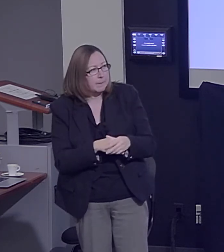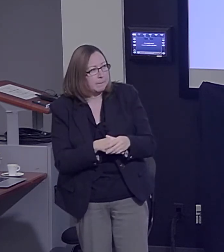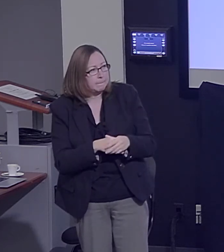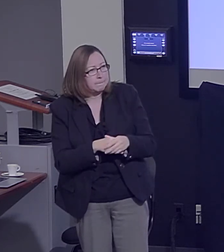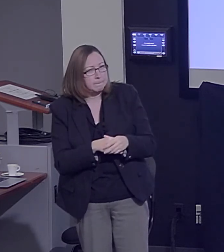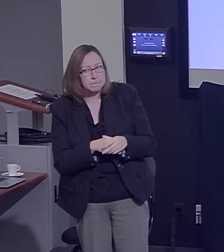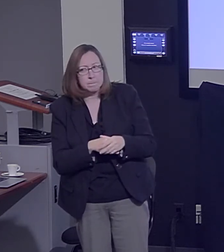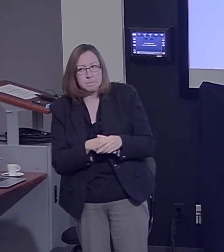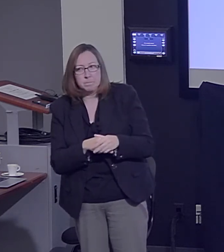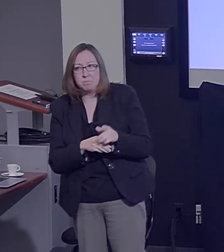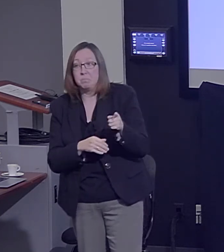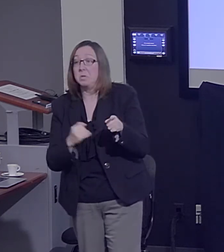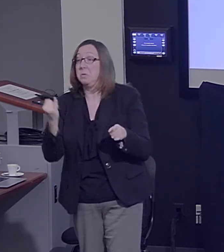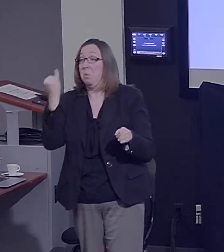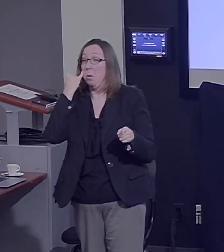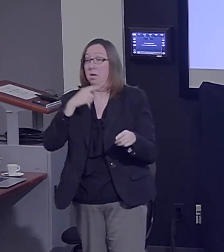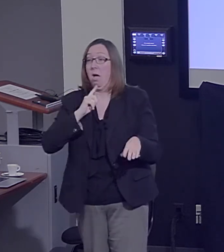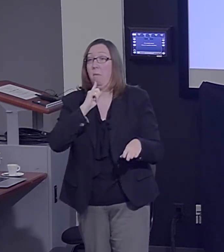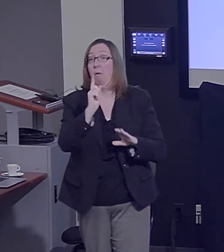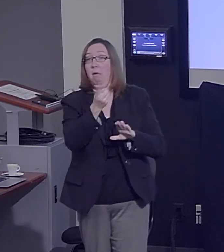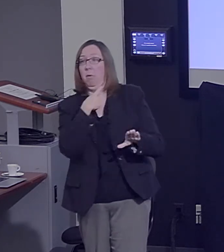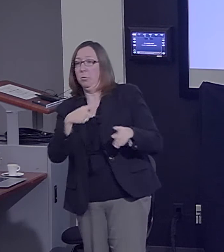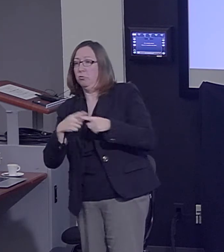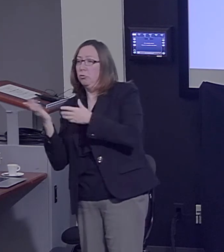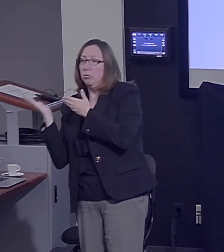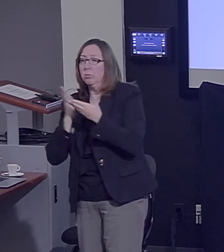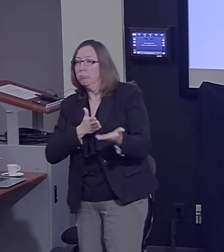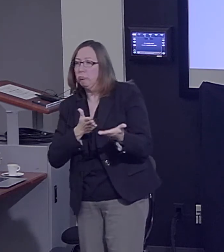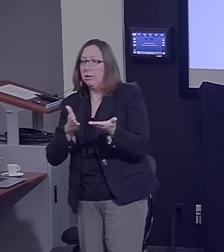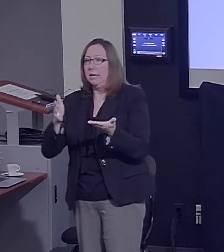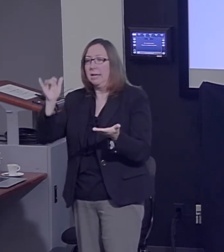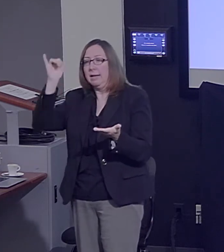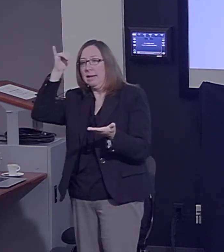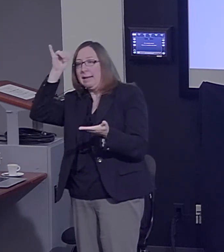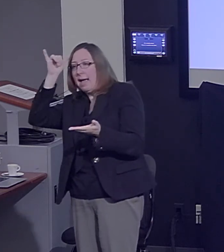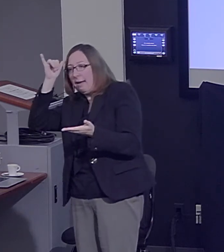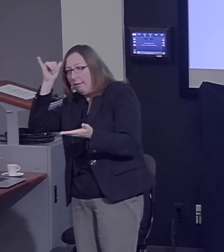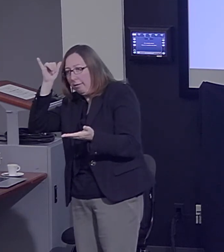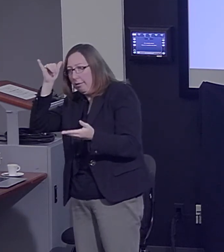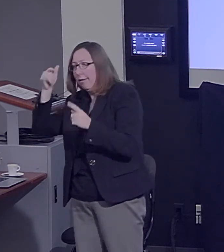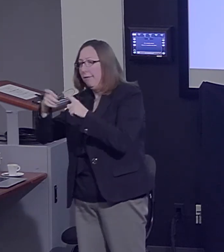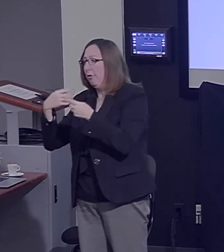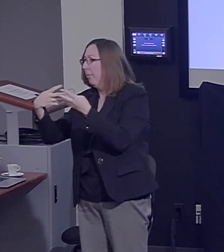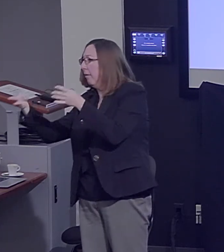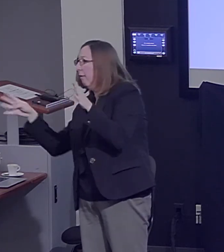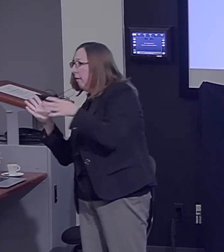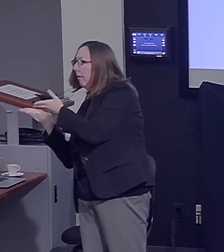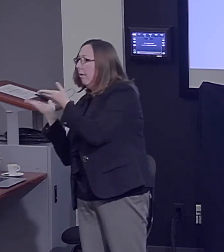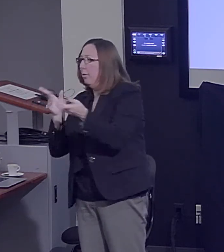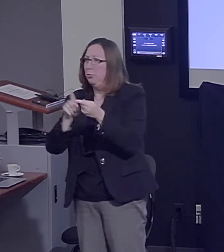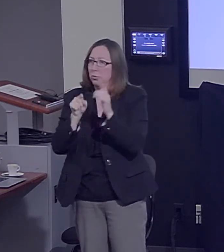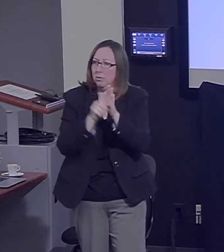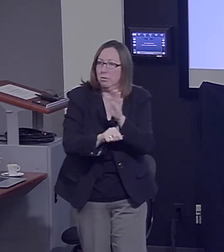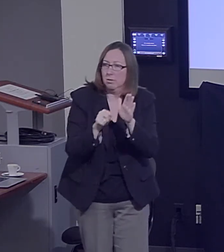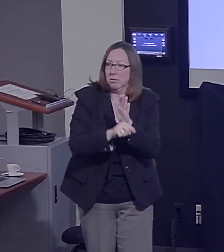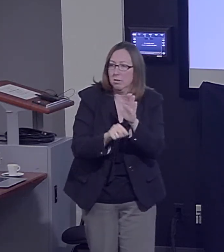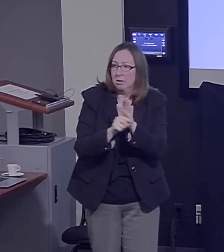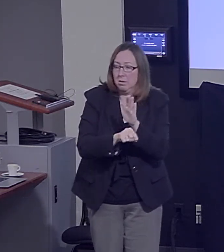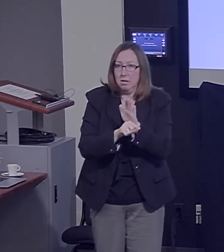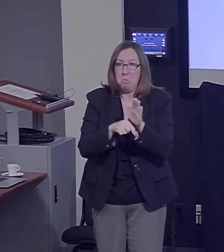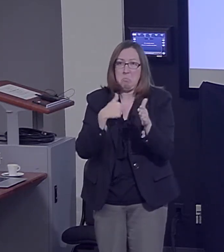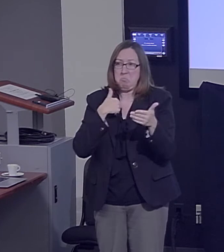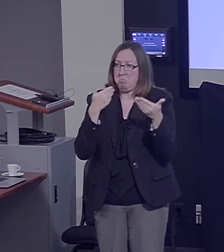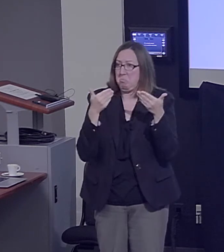to bring cattle from Budapest to Auschwitz, I will do it, because that's my role is to organize transportation.